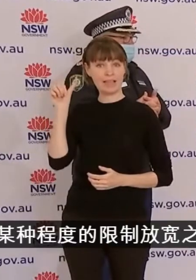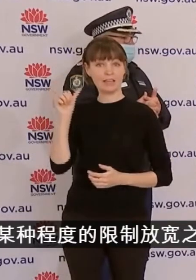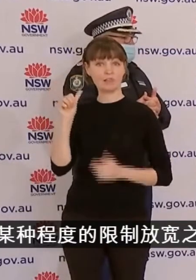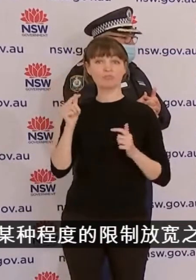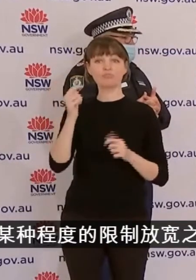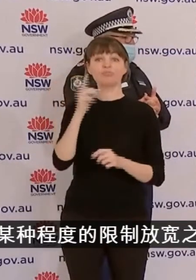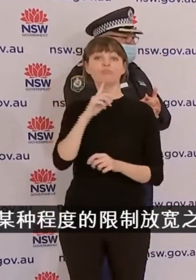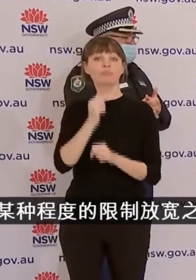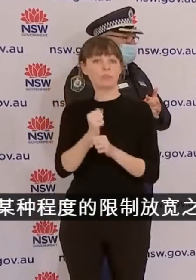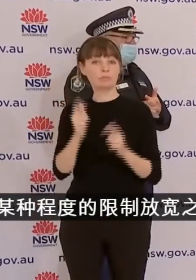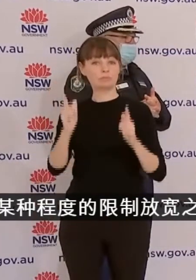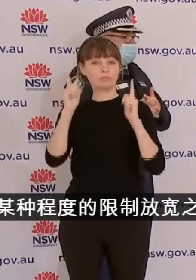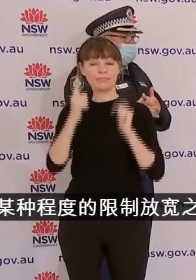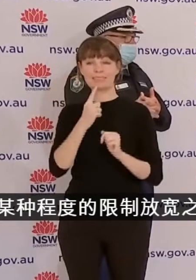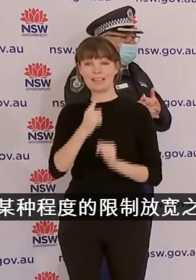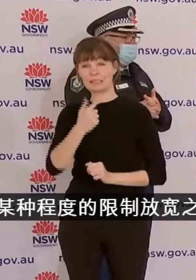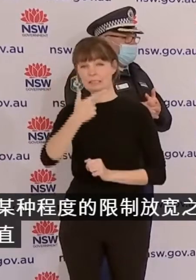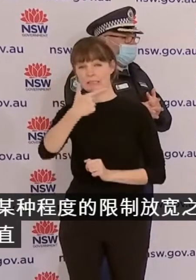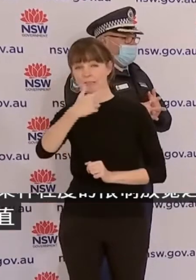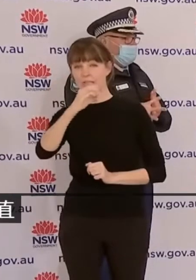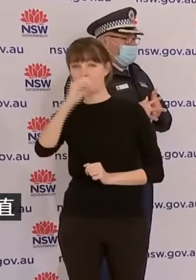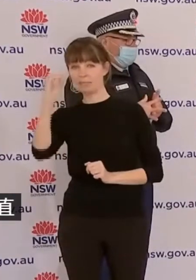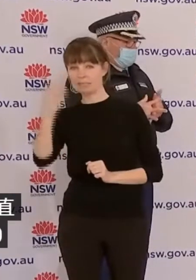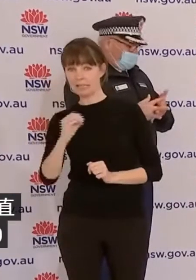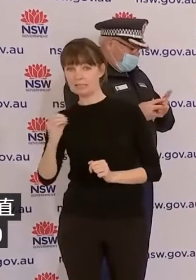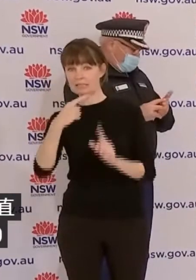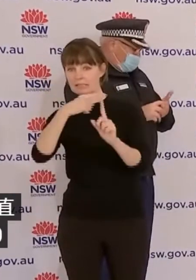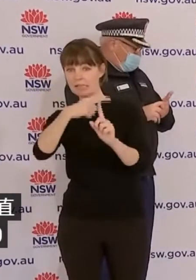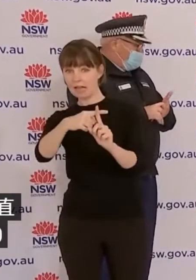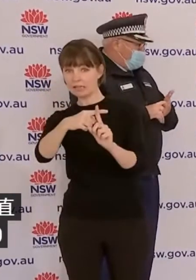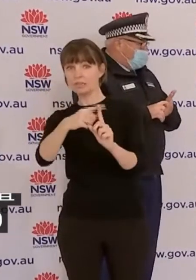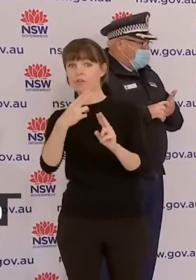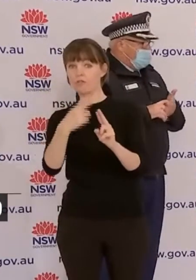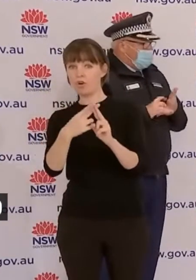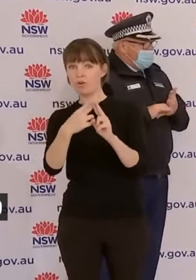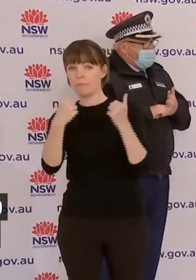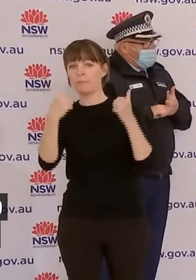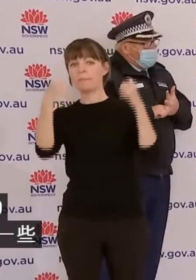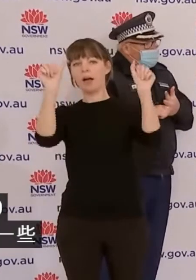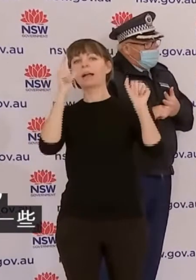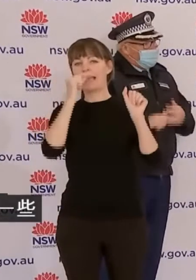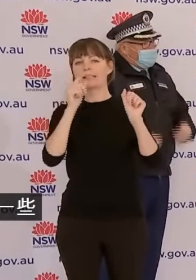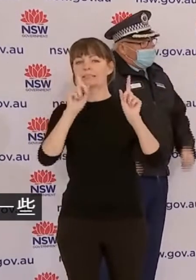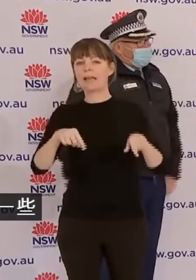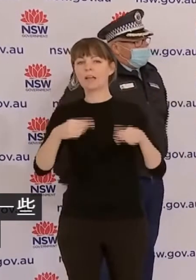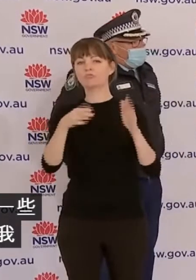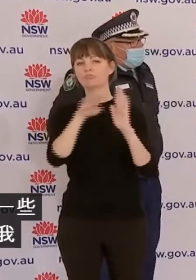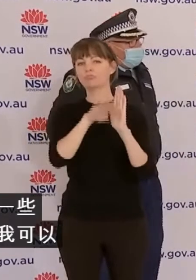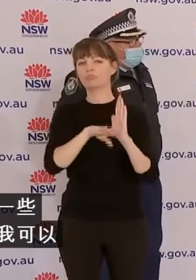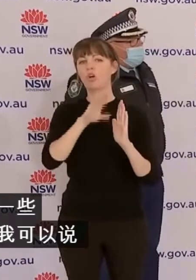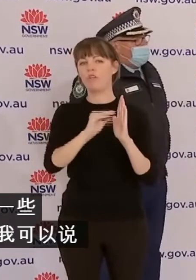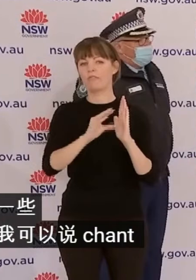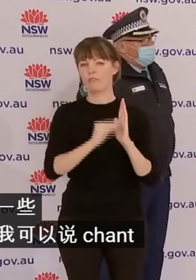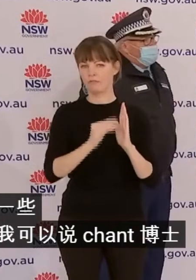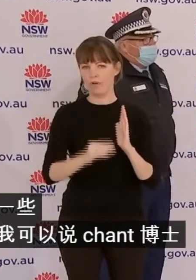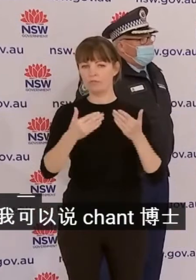some level of easing of restrictions. Why do you keep on insisting that 50% could be enough to ease some restrictions? Can I